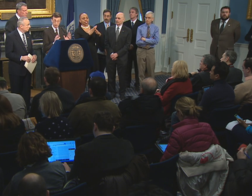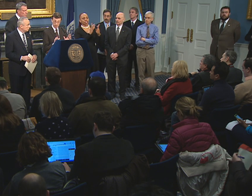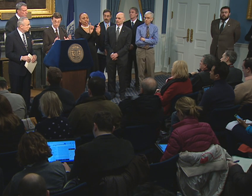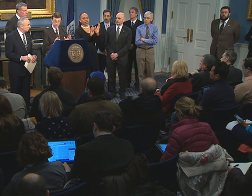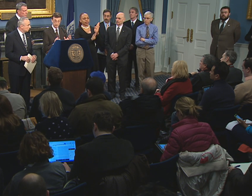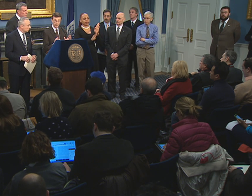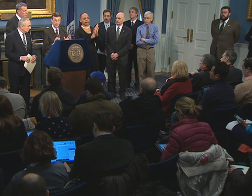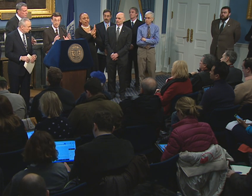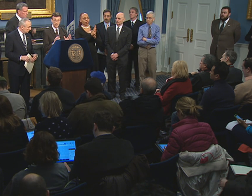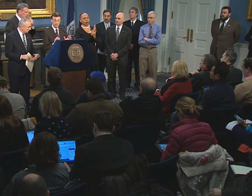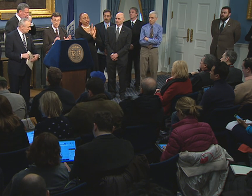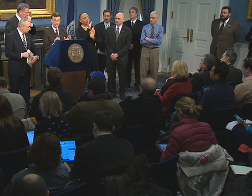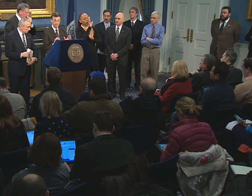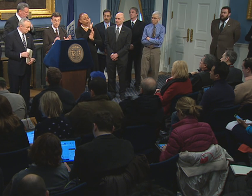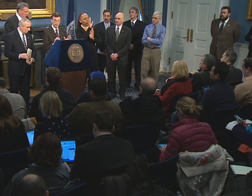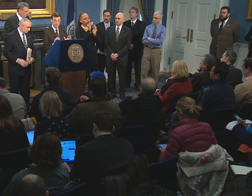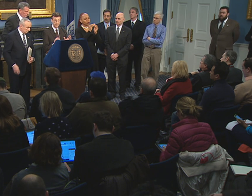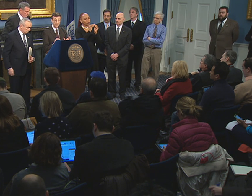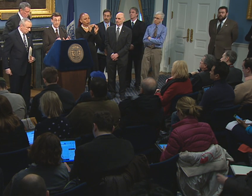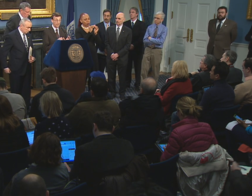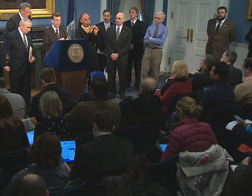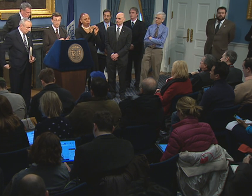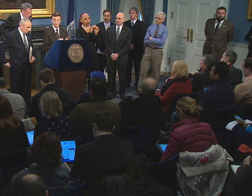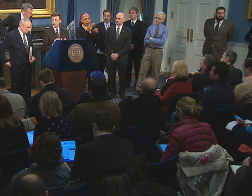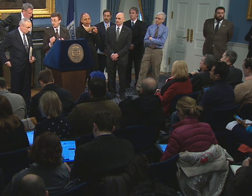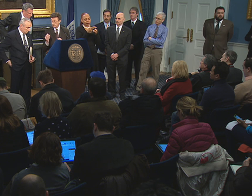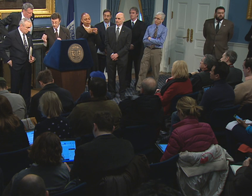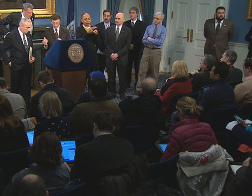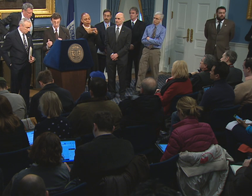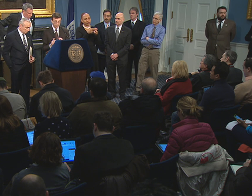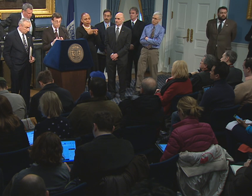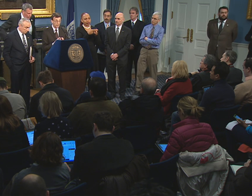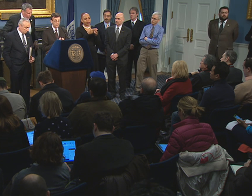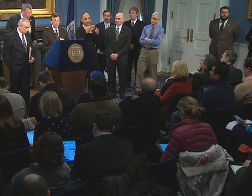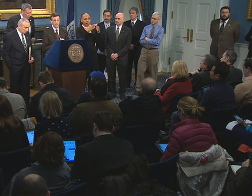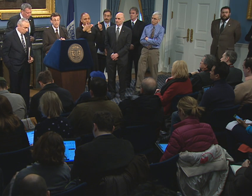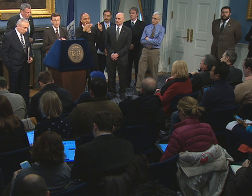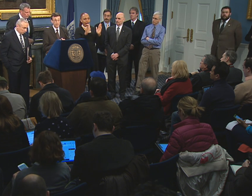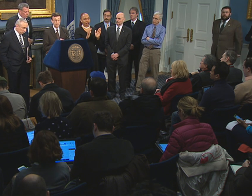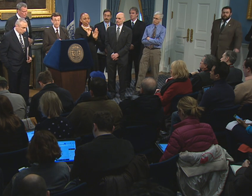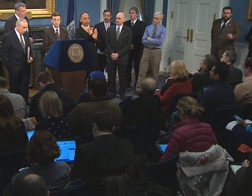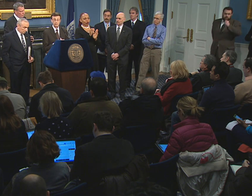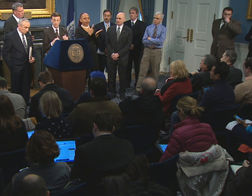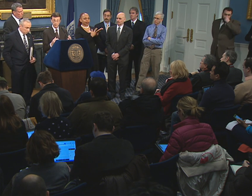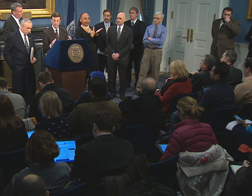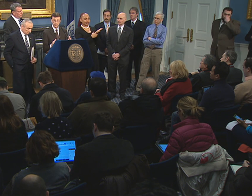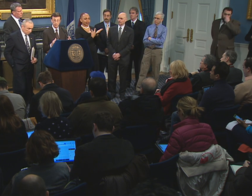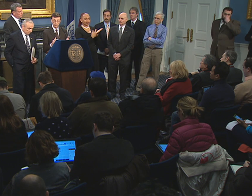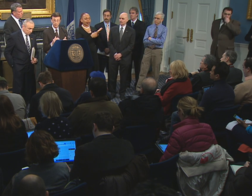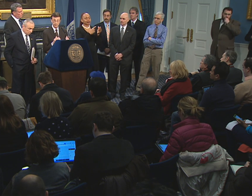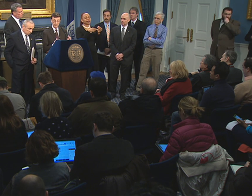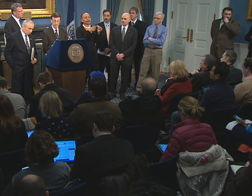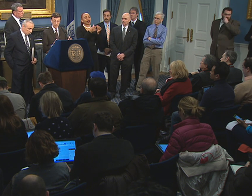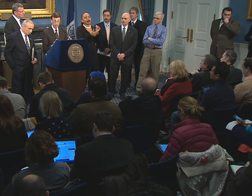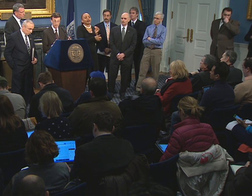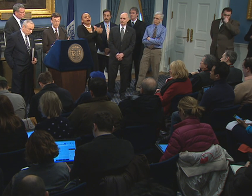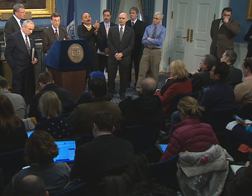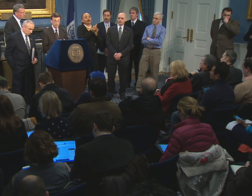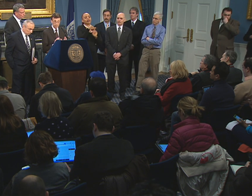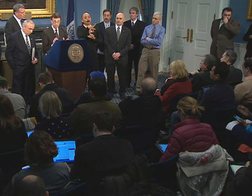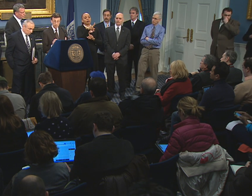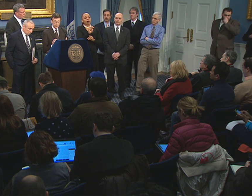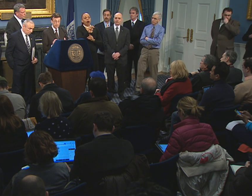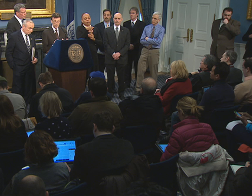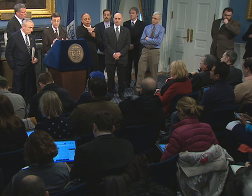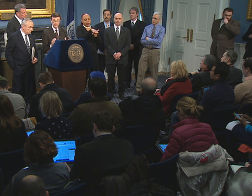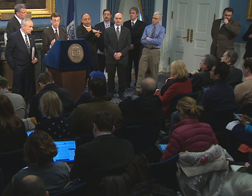for more temporary housing for them. We've been talking with the council as well about perhaps other apartments in the area.